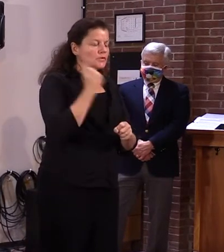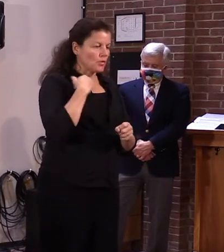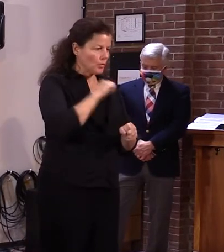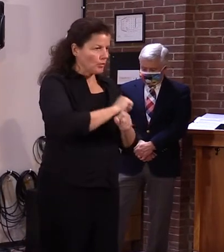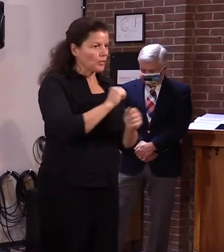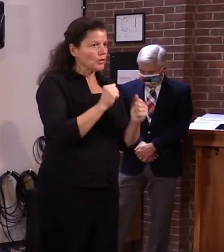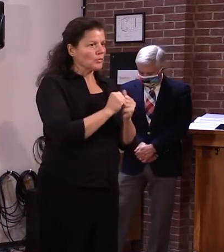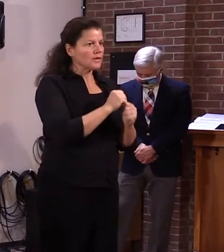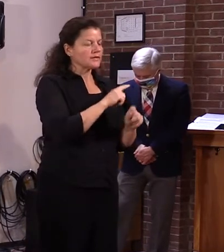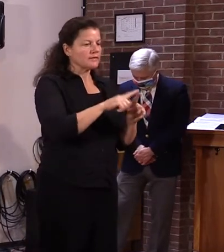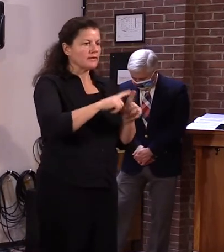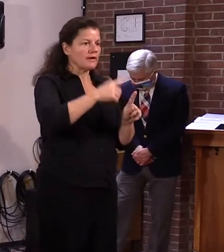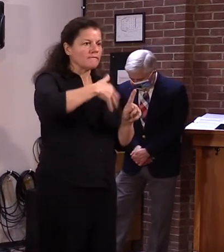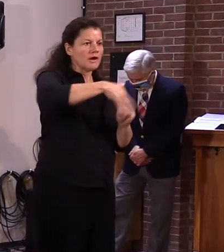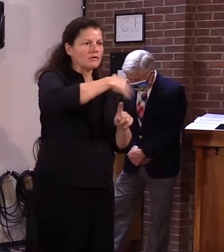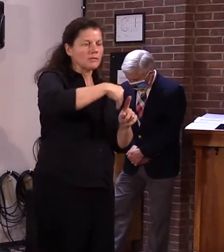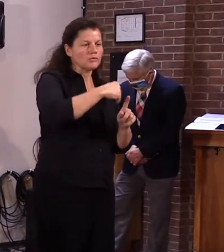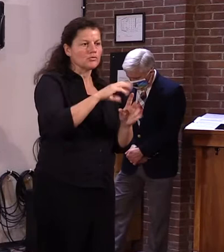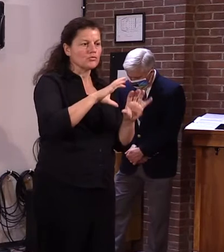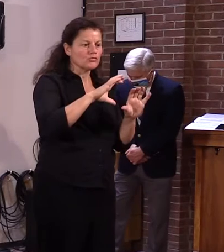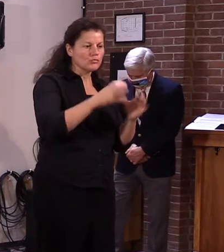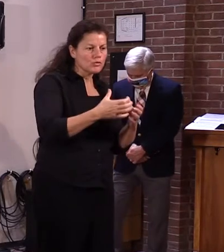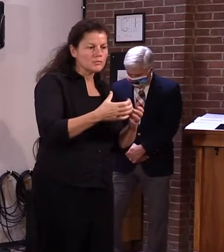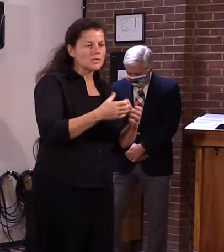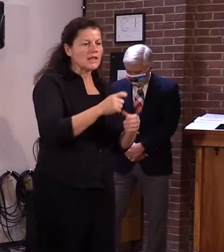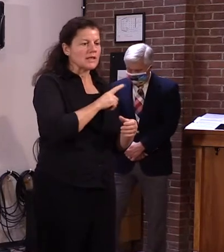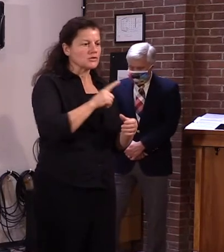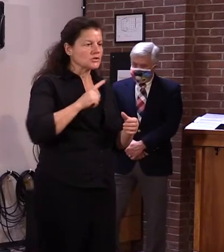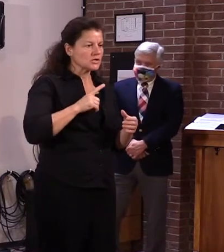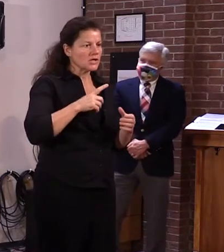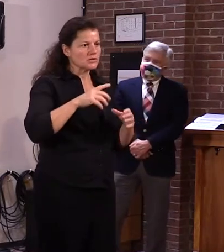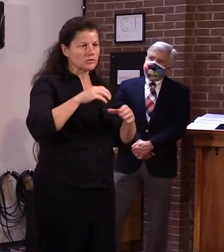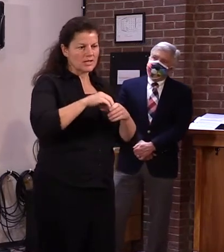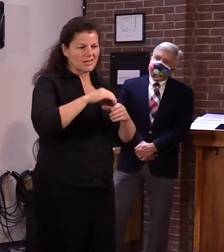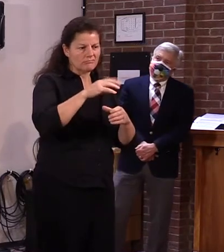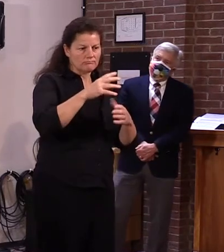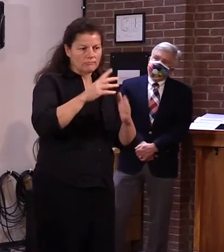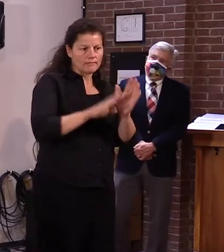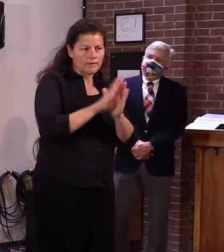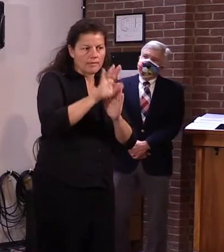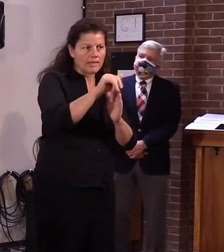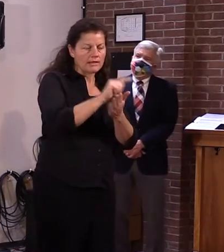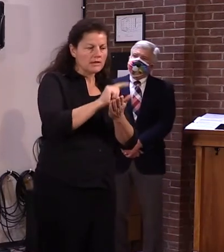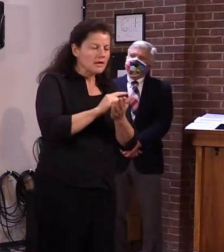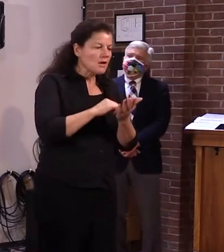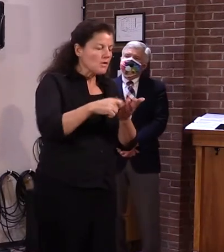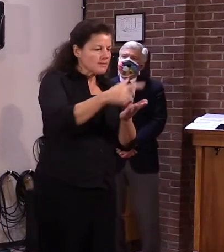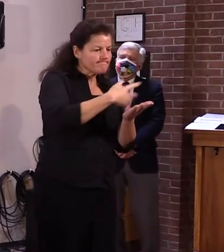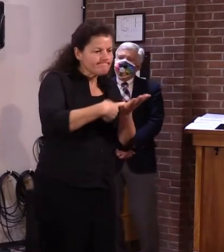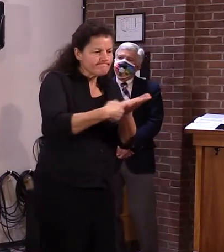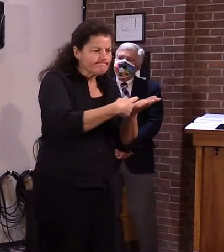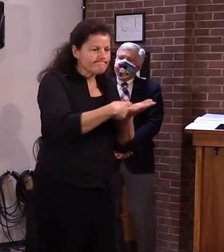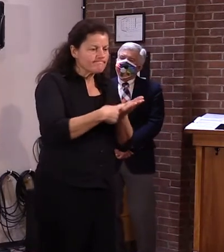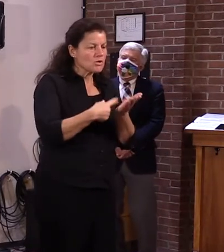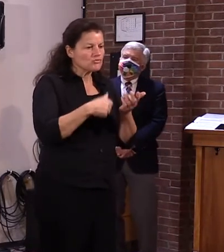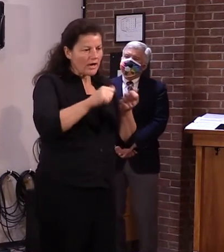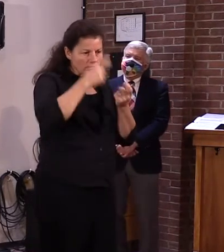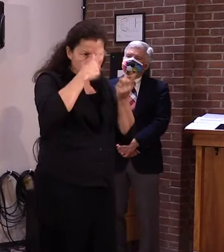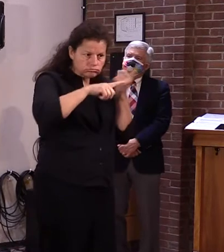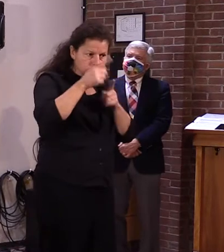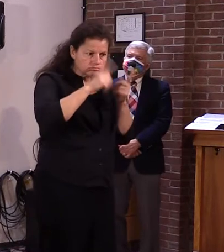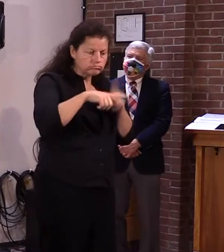with legislators in the administration, to try and find common ground for Act 250